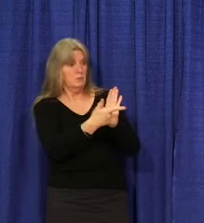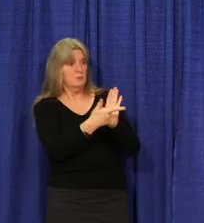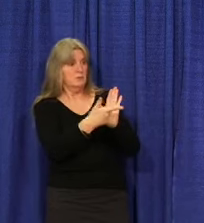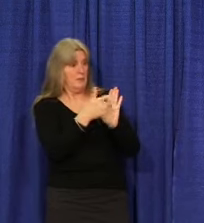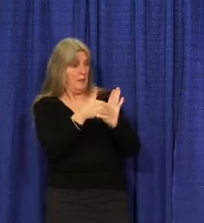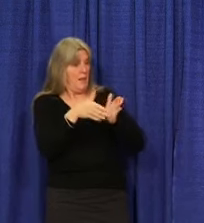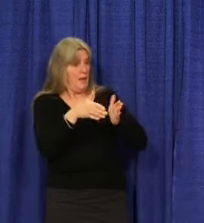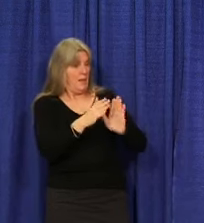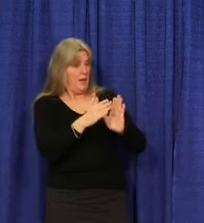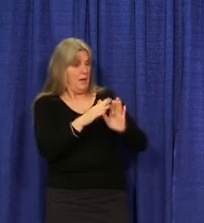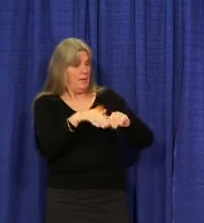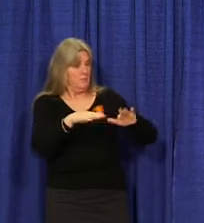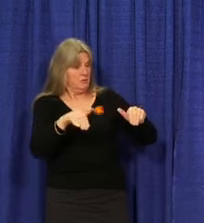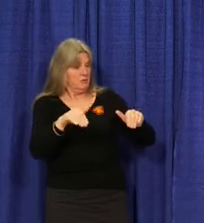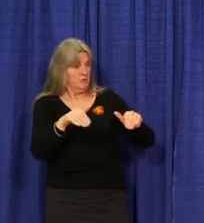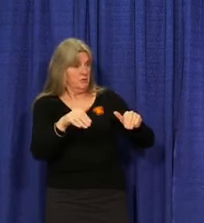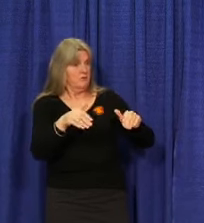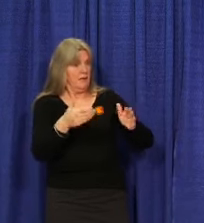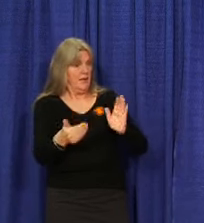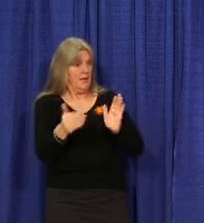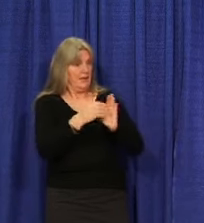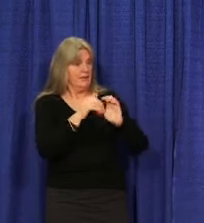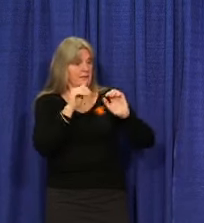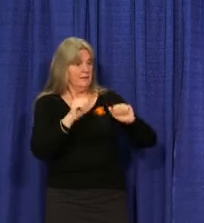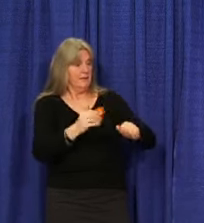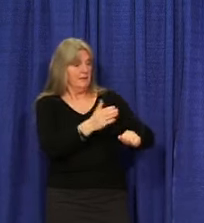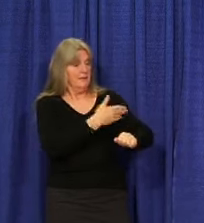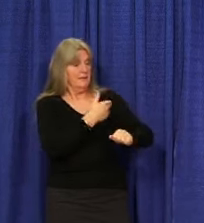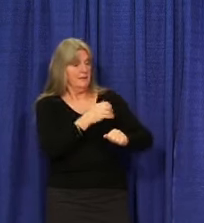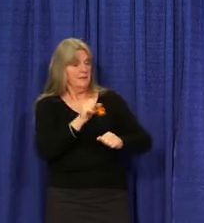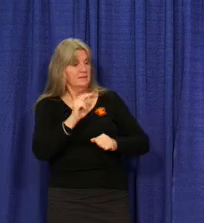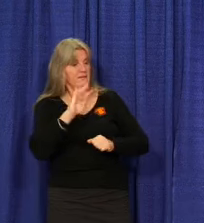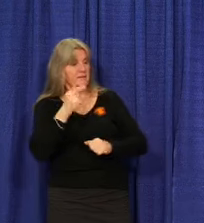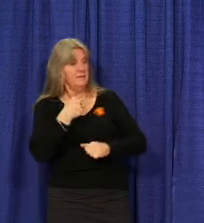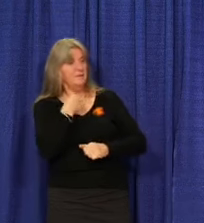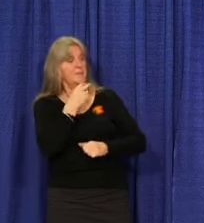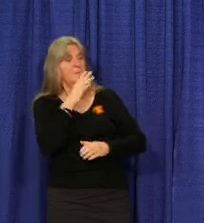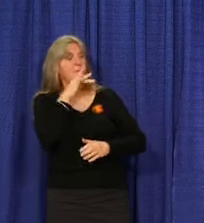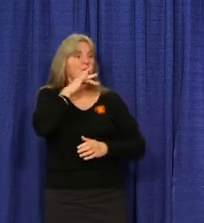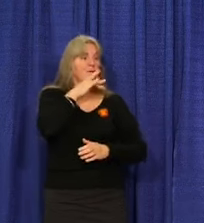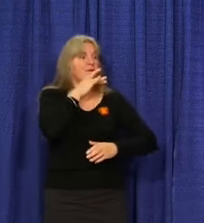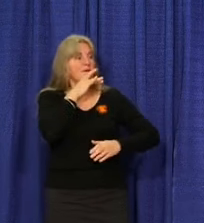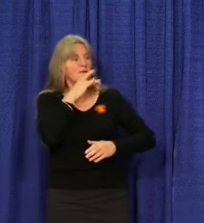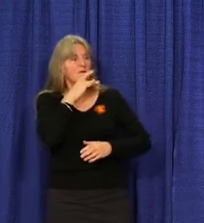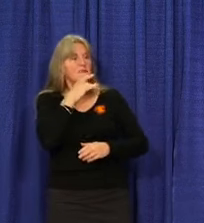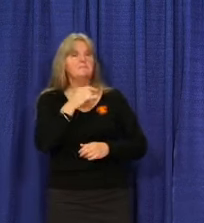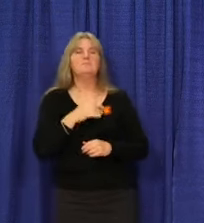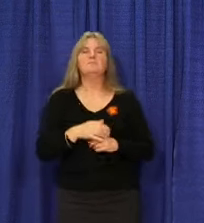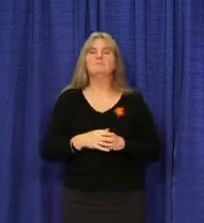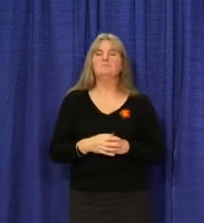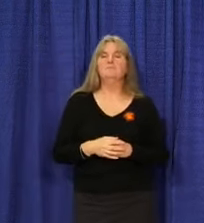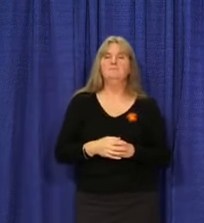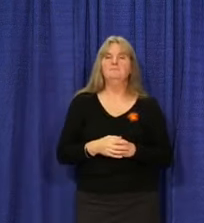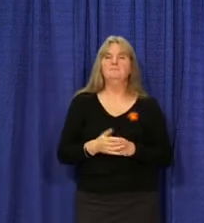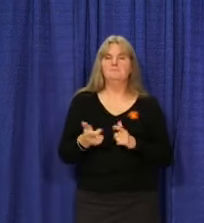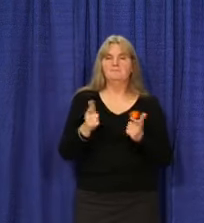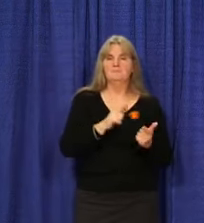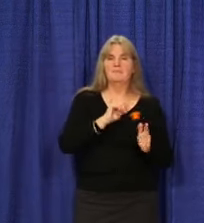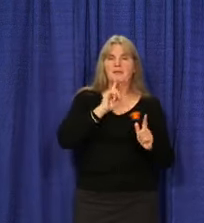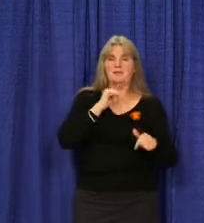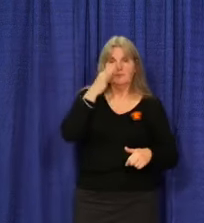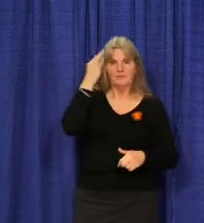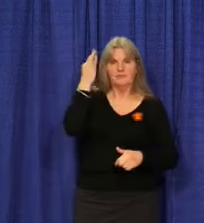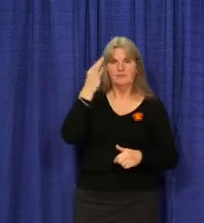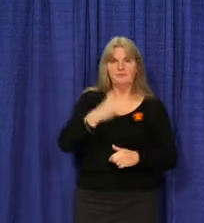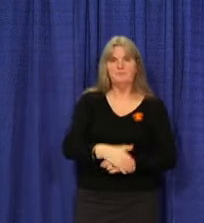to permit kids to start singing again in their classrooms. Oui, j'espère. Et c'est pour ça qu'on